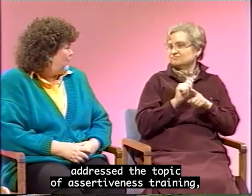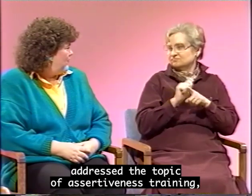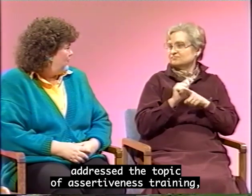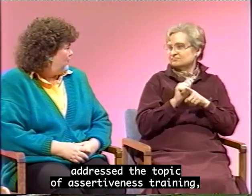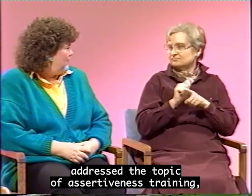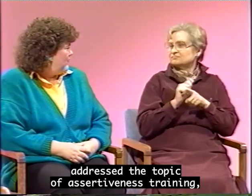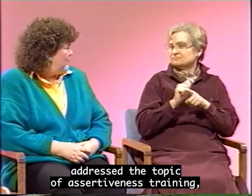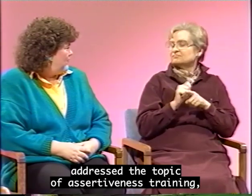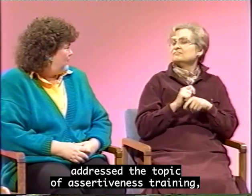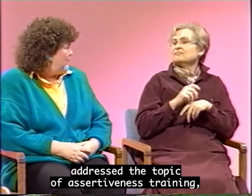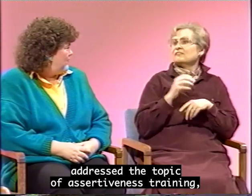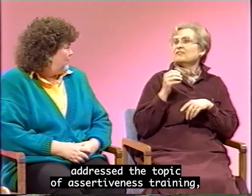of assertiveness training.